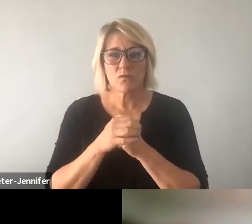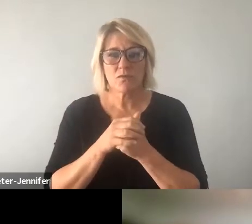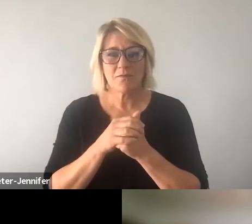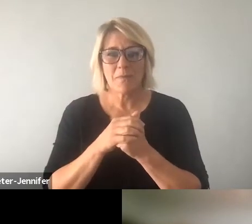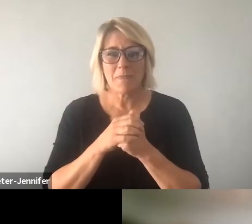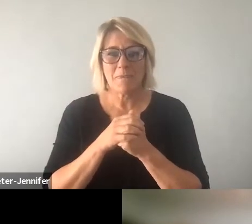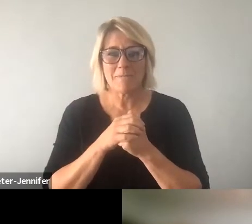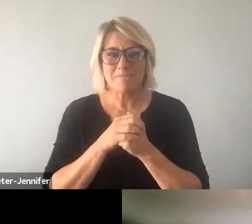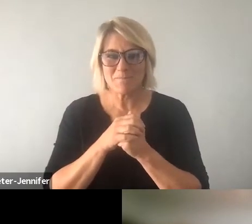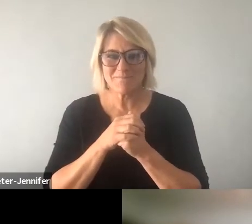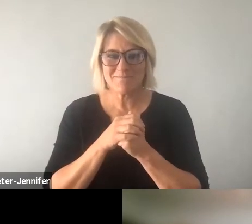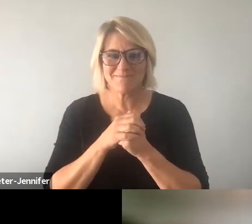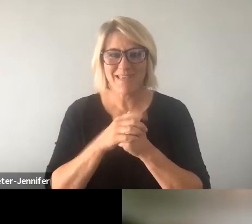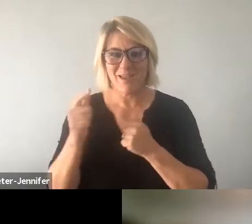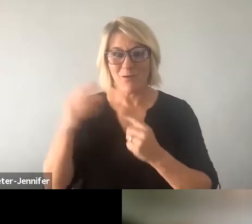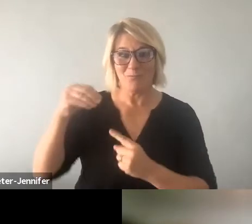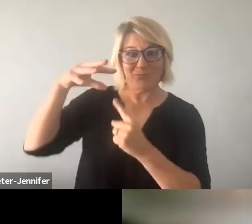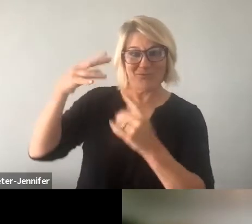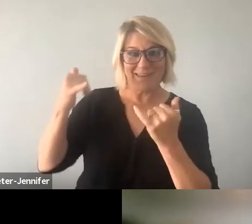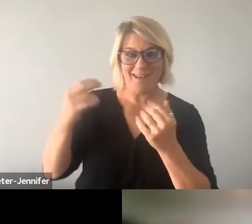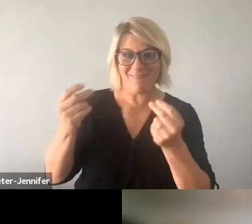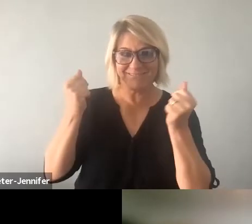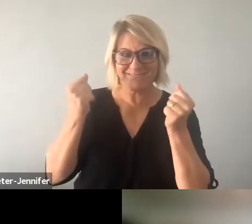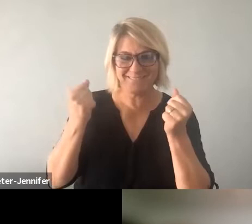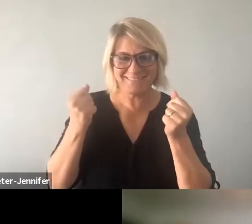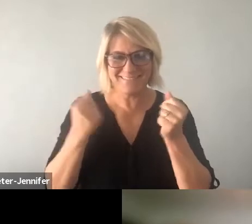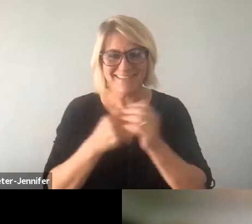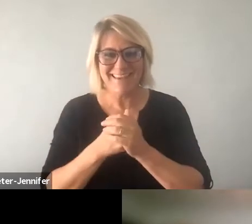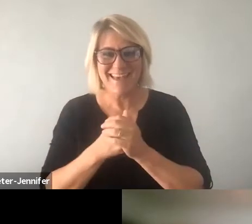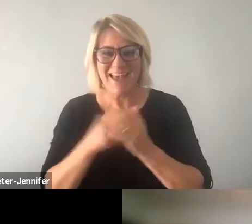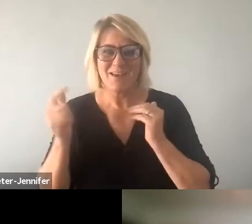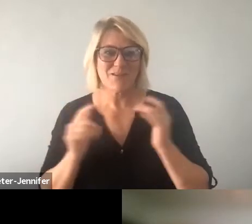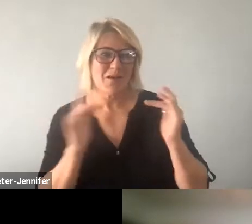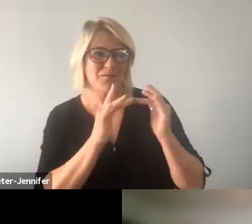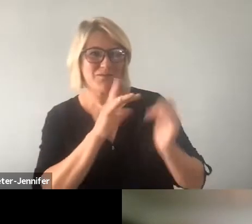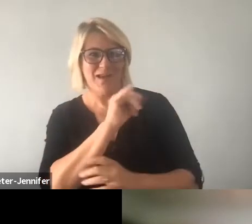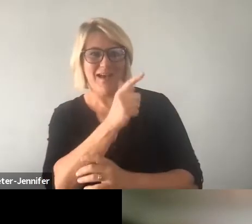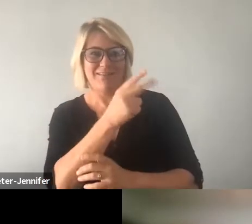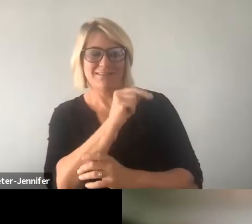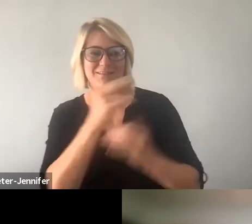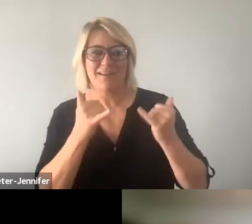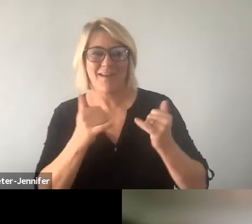I love it when I put her on the spot. Sorry, I was reaching out to Allison.